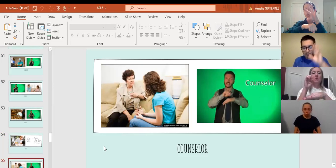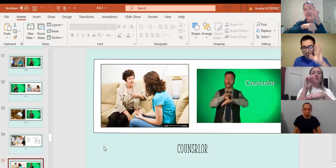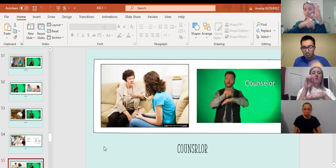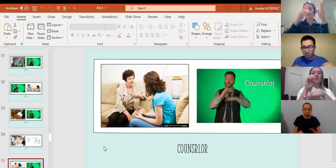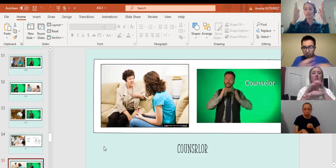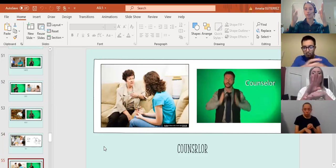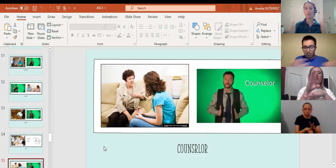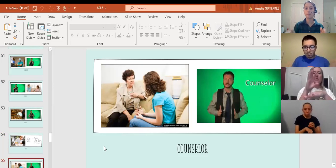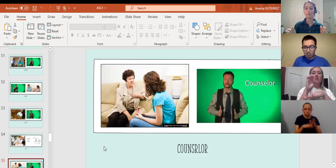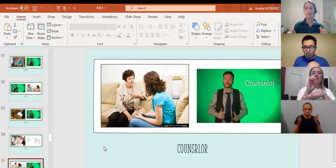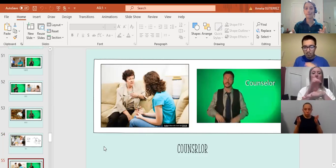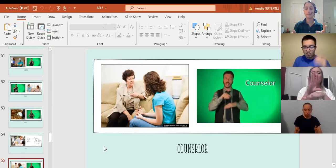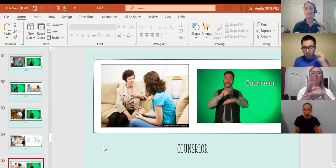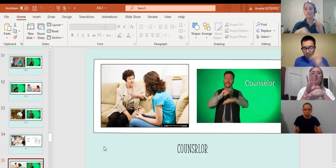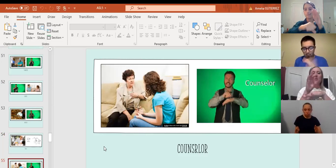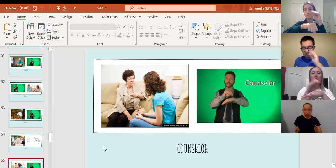Counselor.